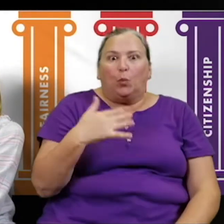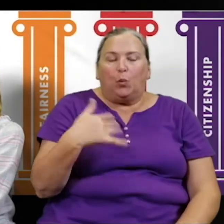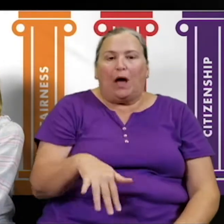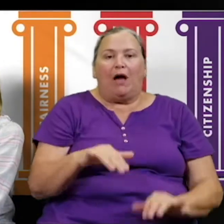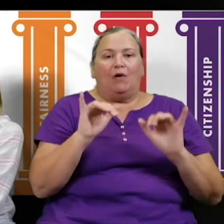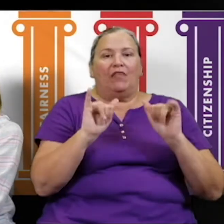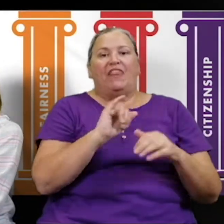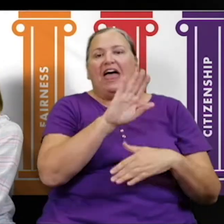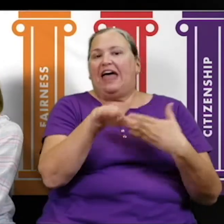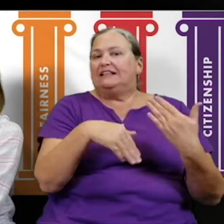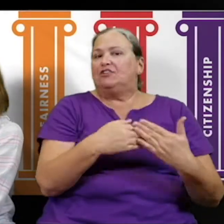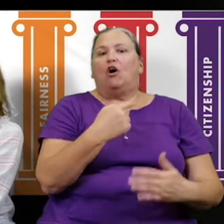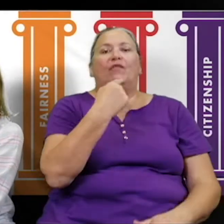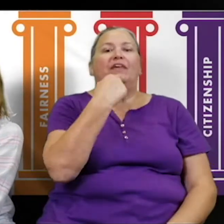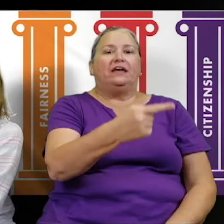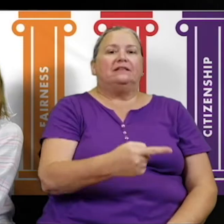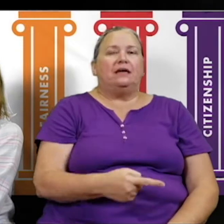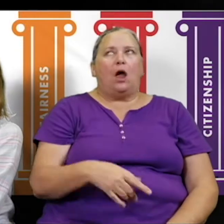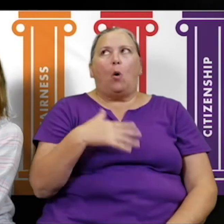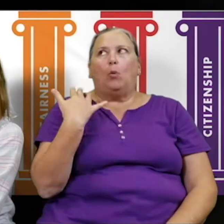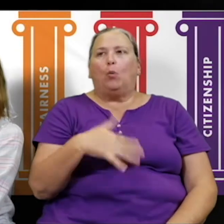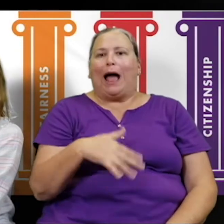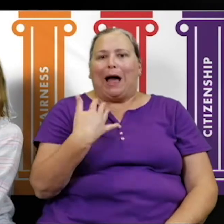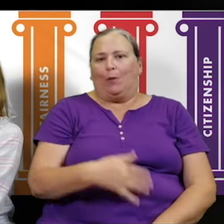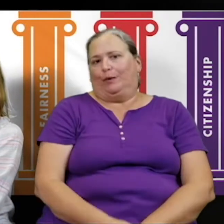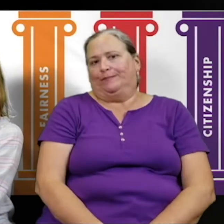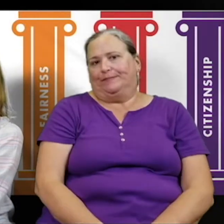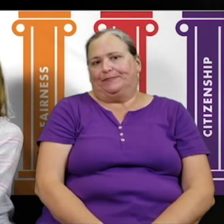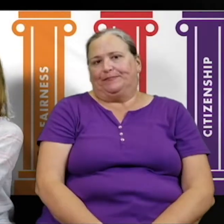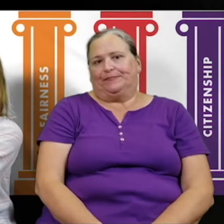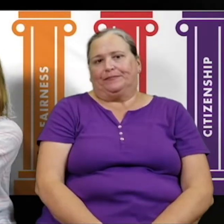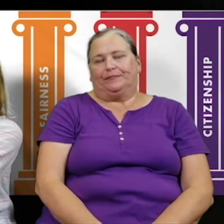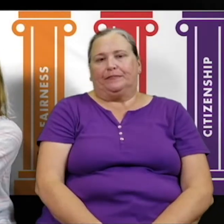about all they could say. Wow.